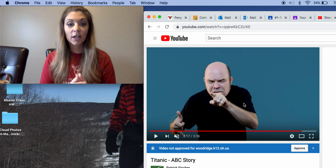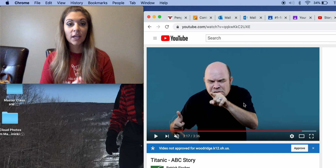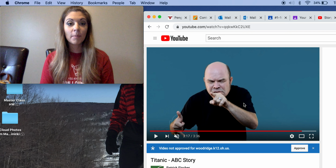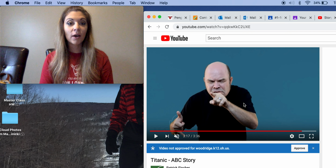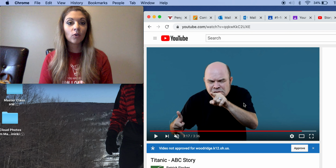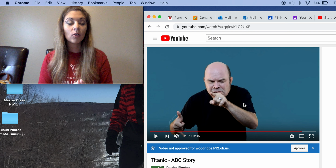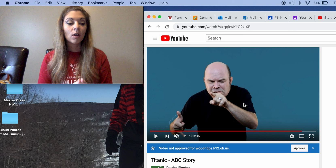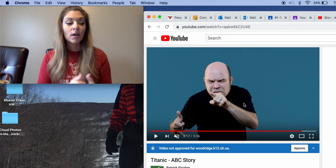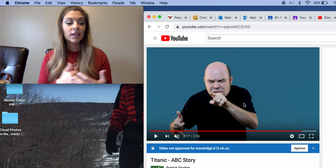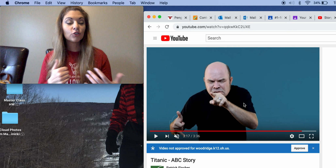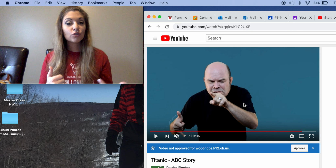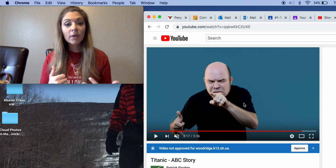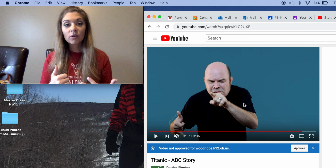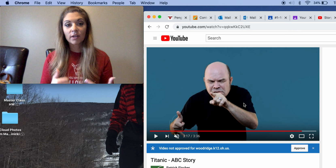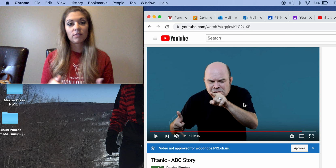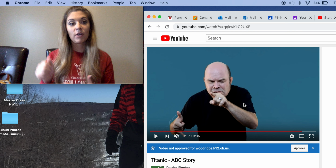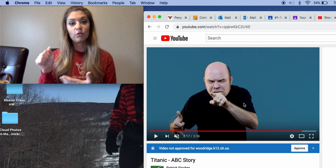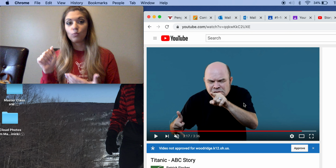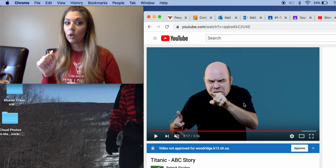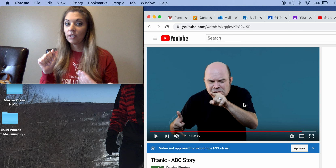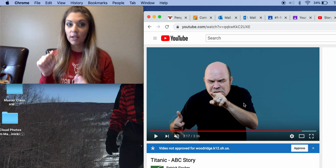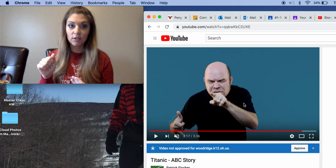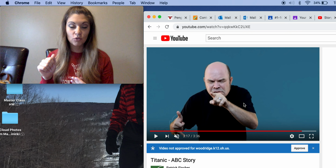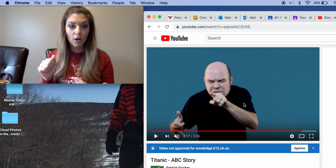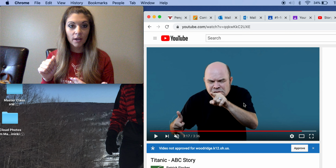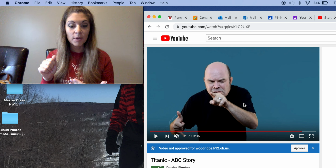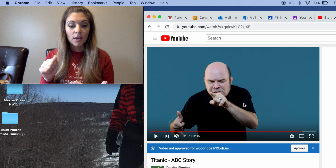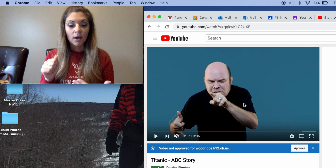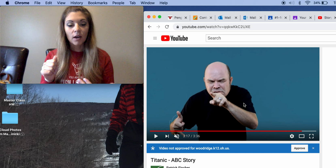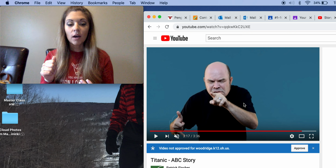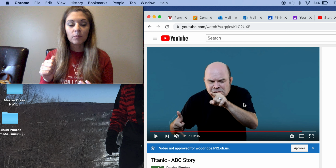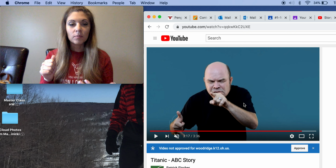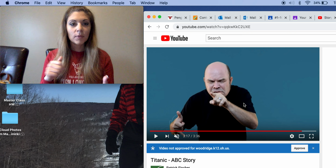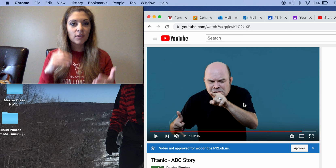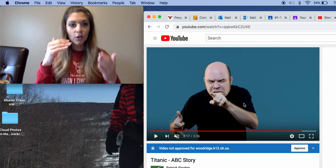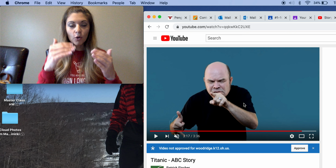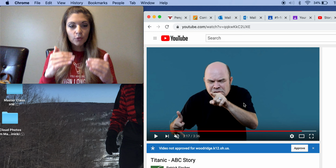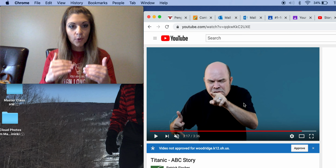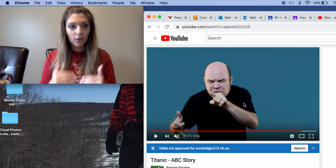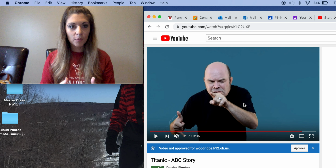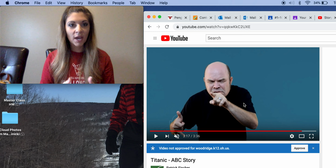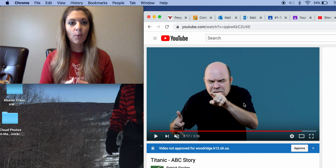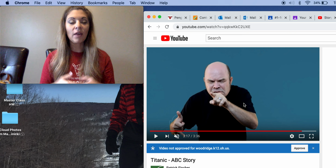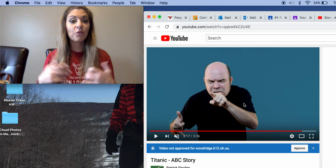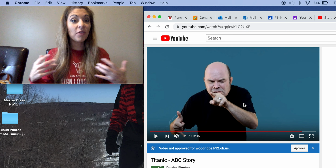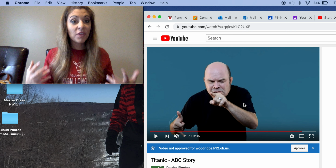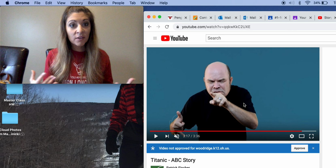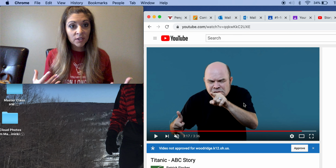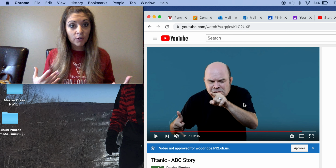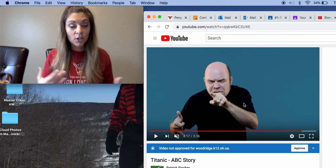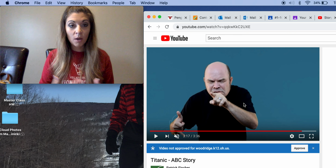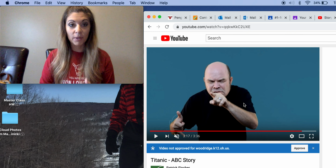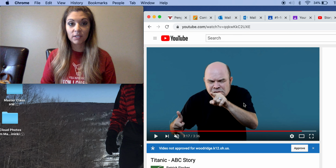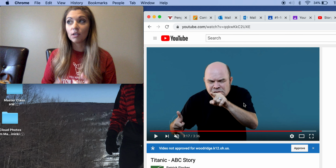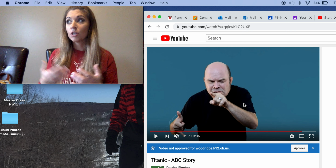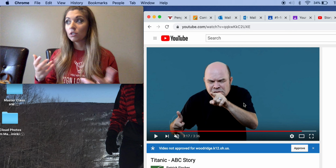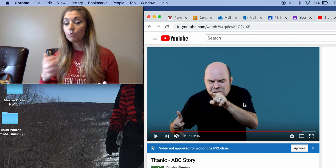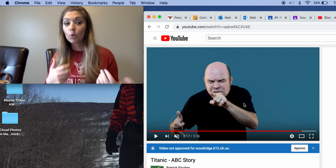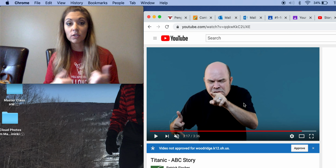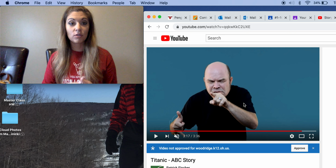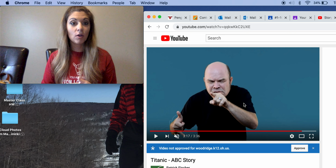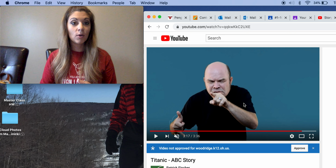we're talking about instrumental classifiers, what can A describe? And then go through all of them that way. Then think of different